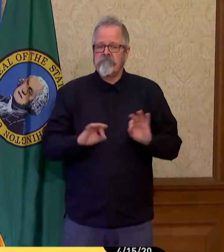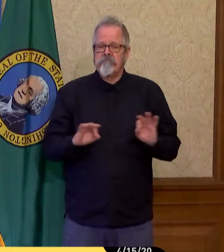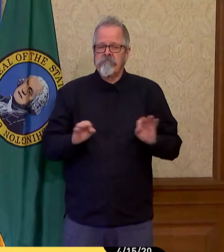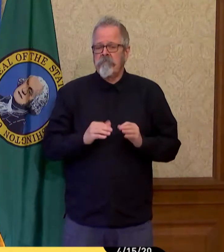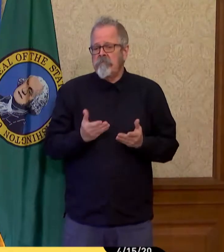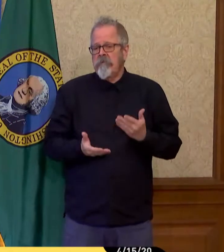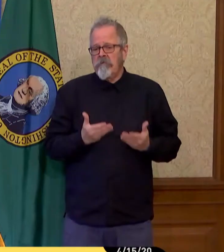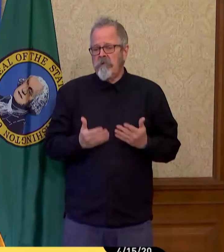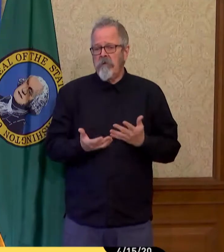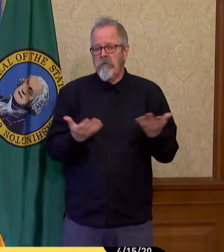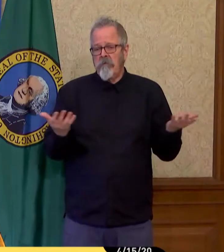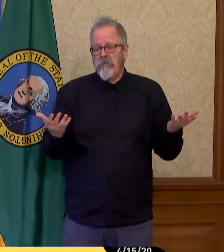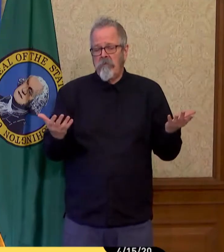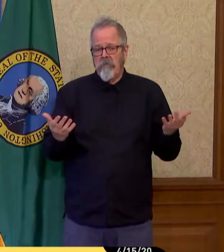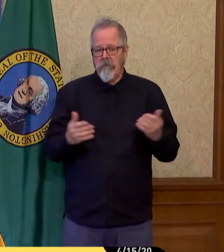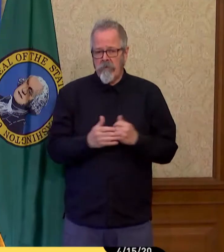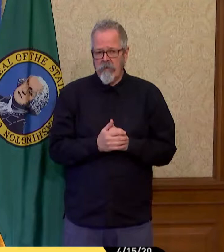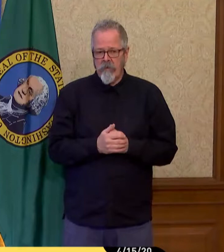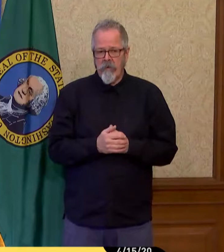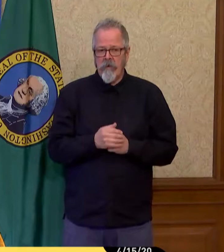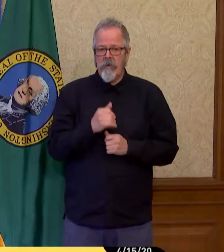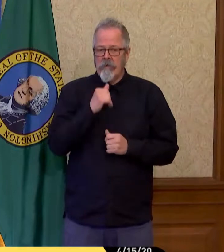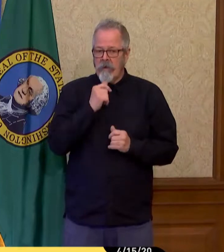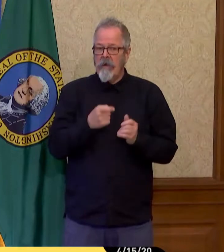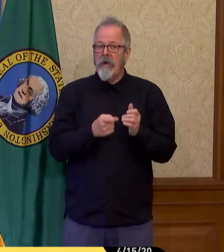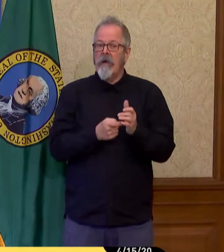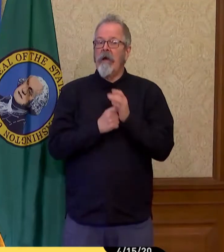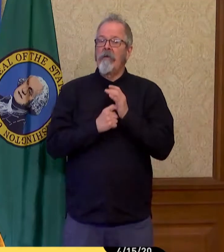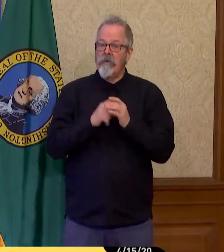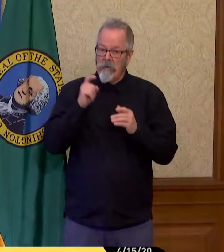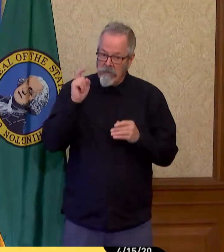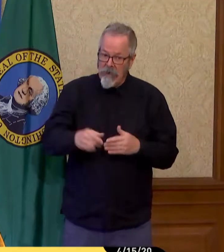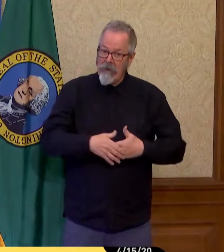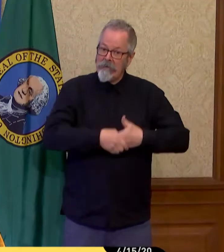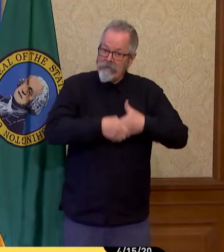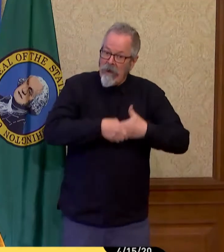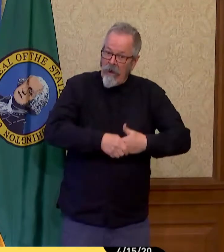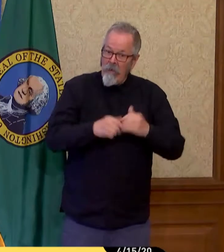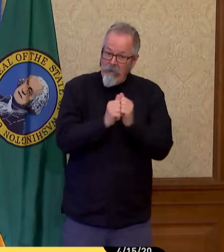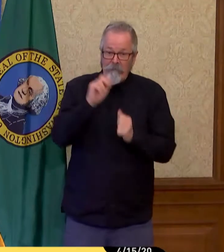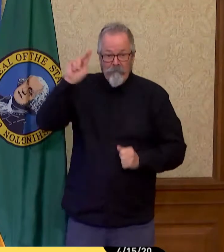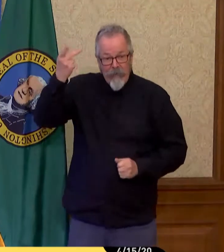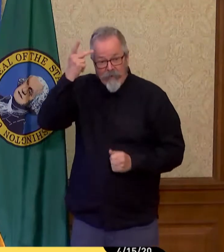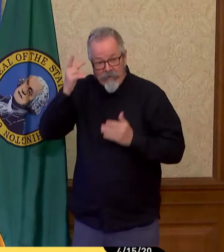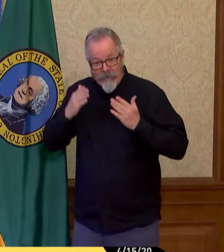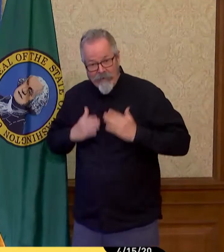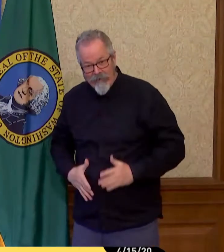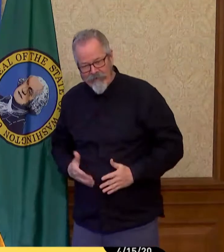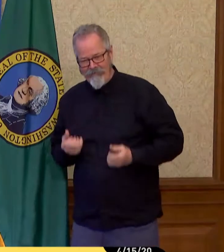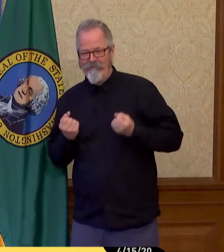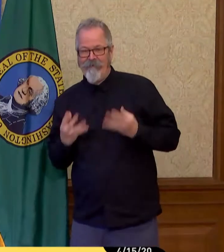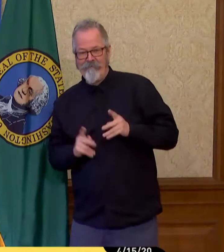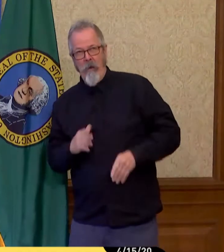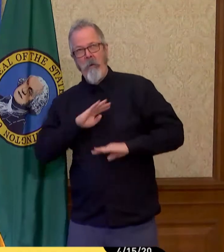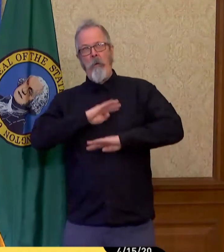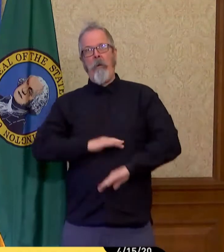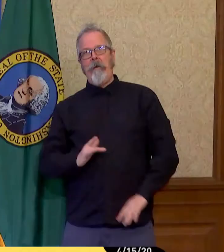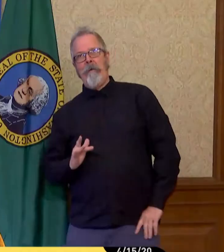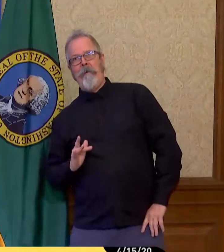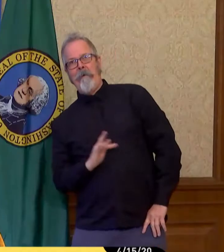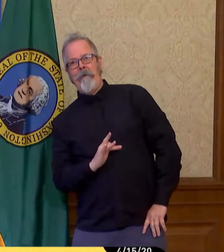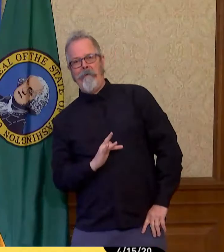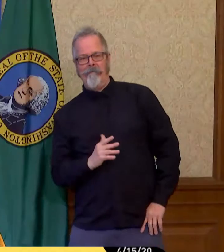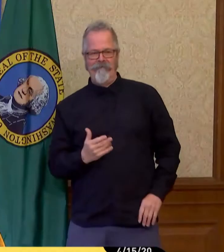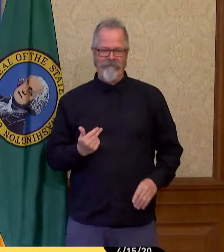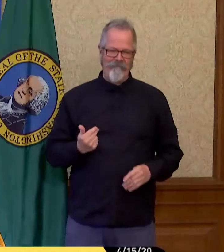with politicians here for some period of time, and they might find some relief in that regard in any event. So yes, I think there will be some